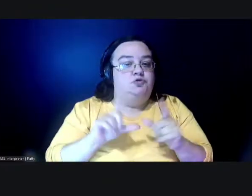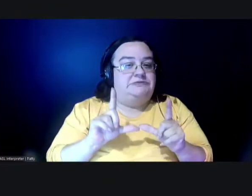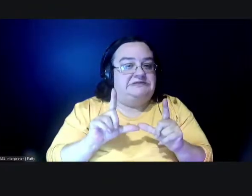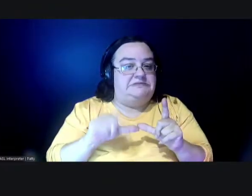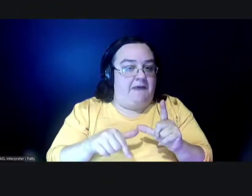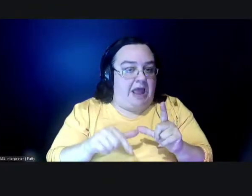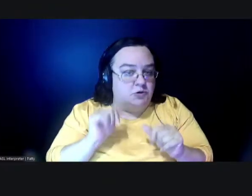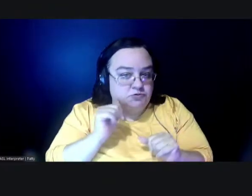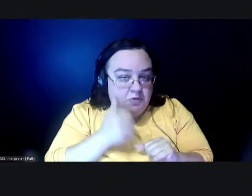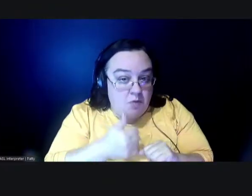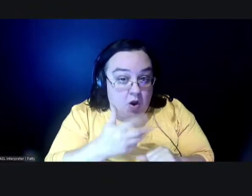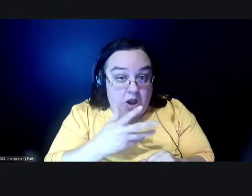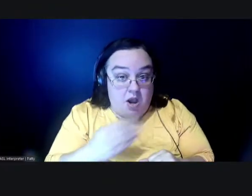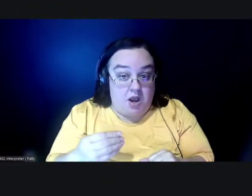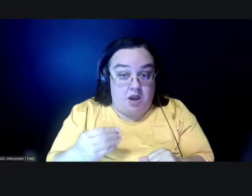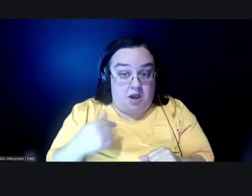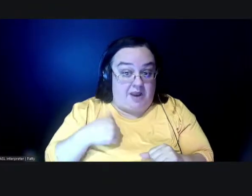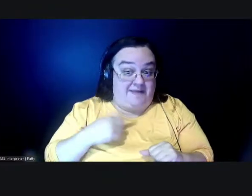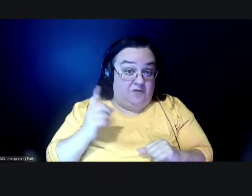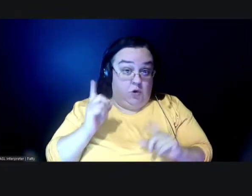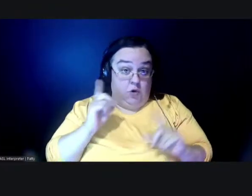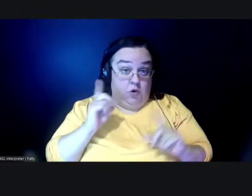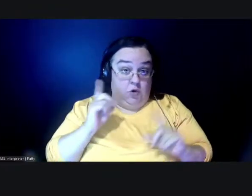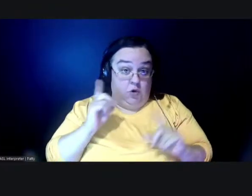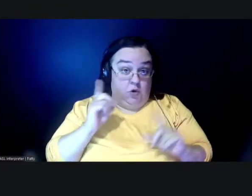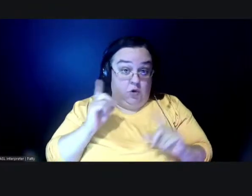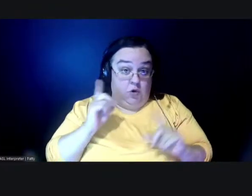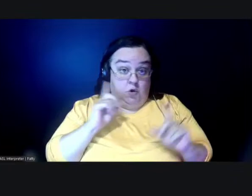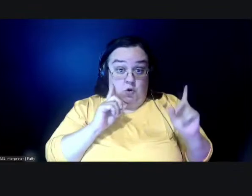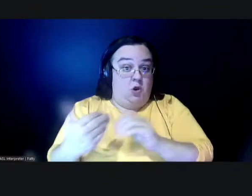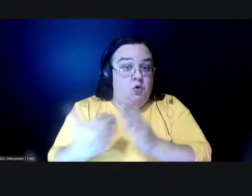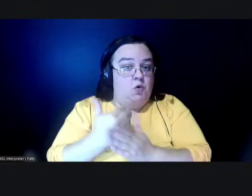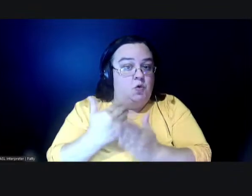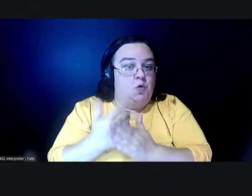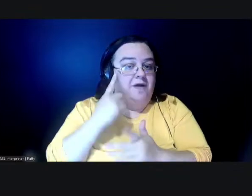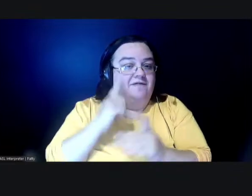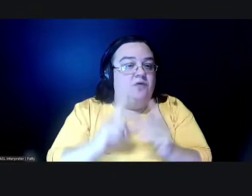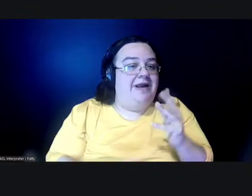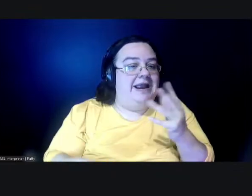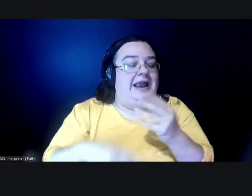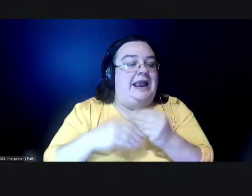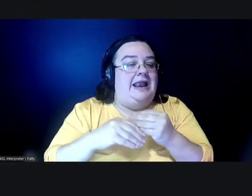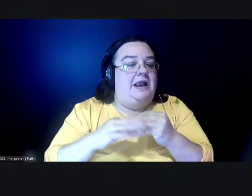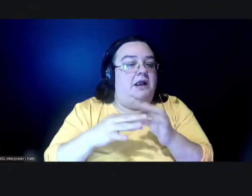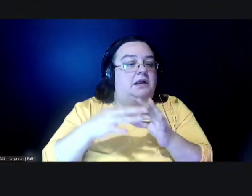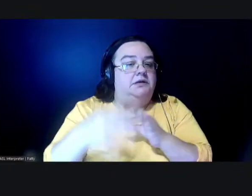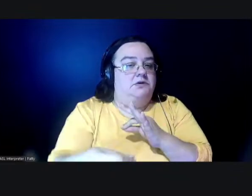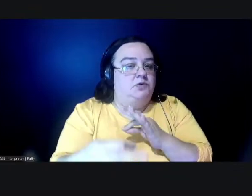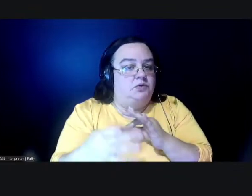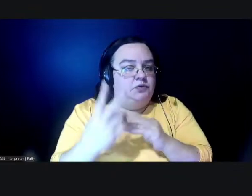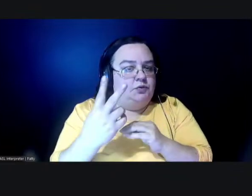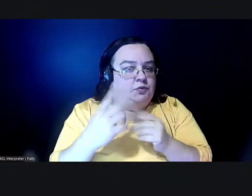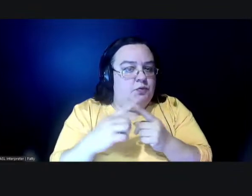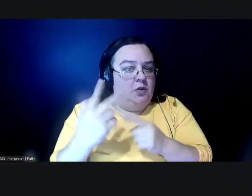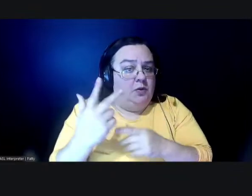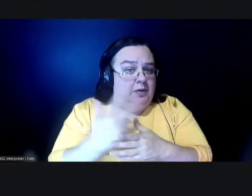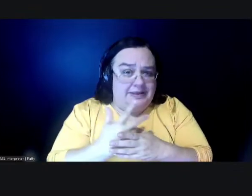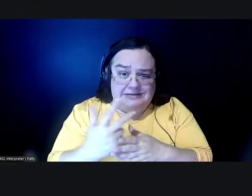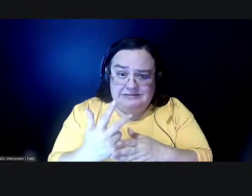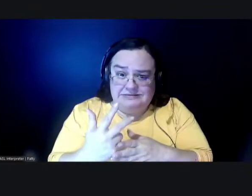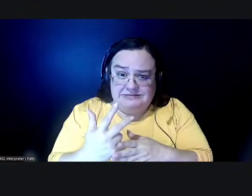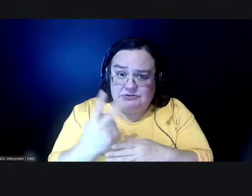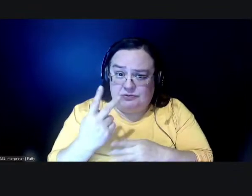and I have heard that they put up new signs for an additional 2 to 3 weeks. 3 weeks? 2